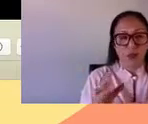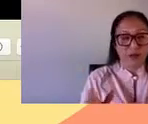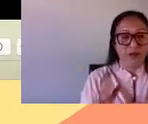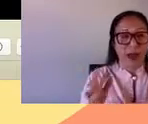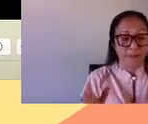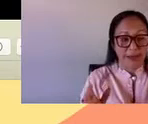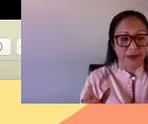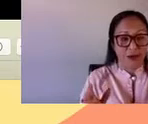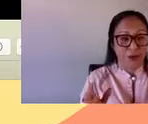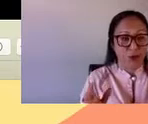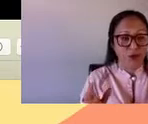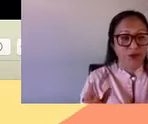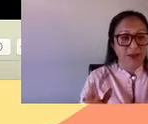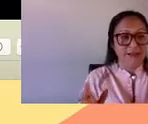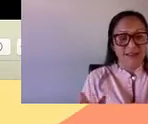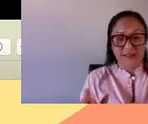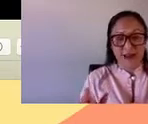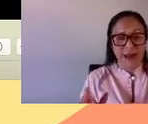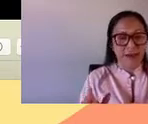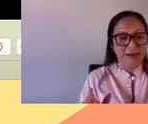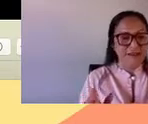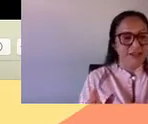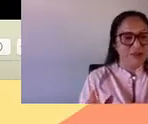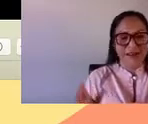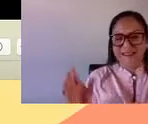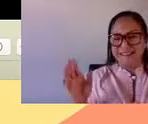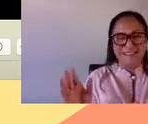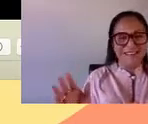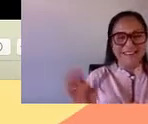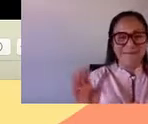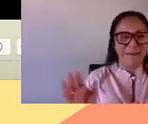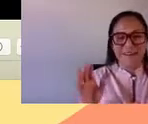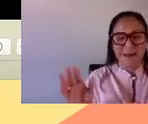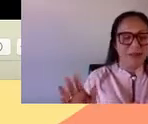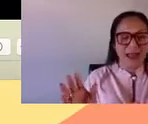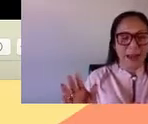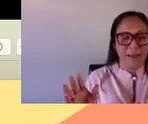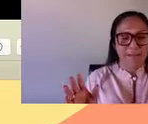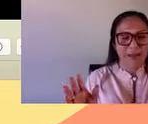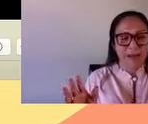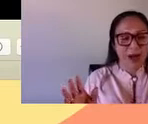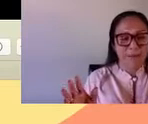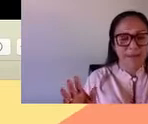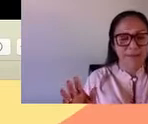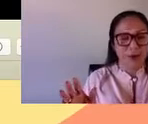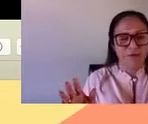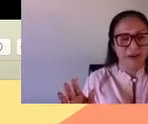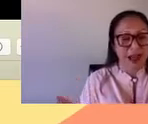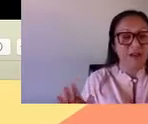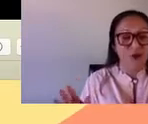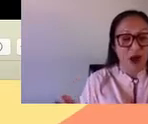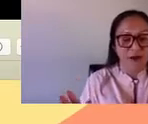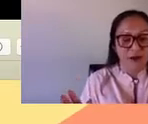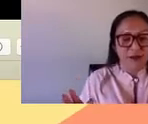with whatever's happening in their world. 6 to 9 months, you might start to see maybe something happening, but it might not be as perfect